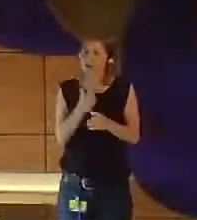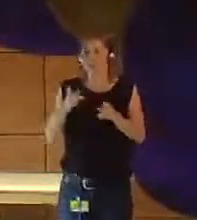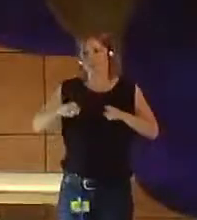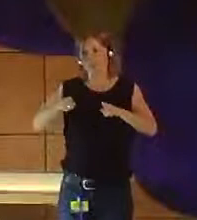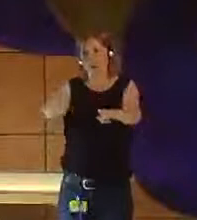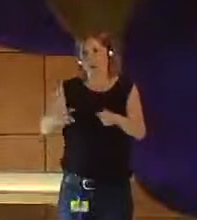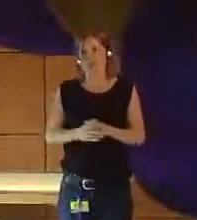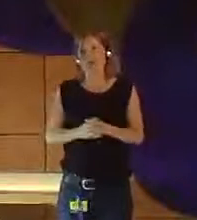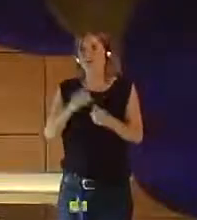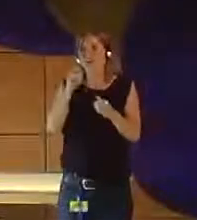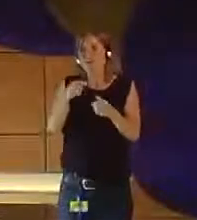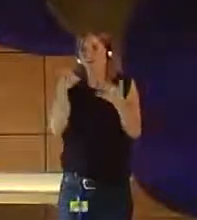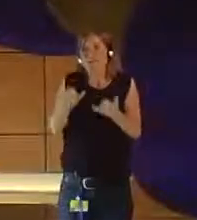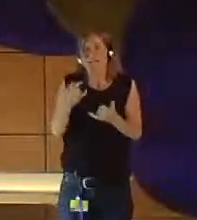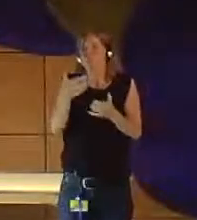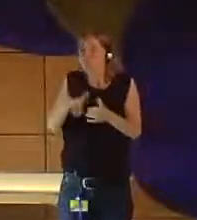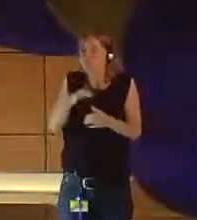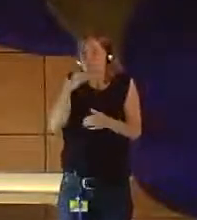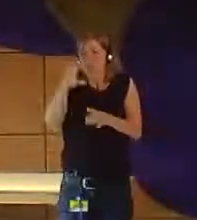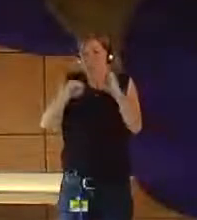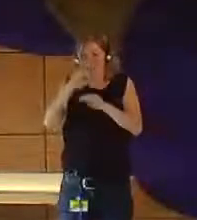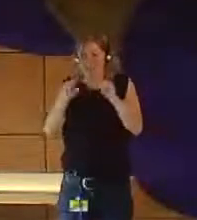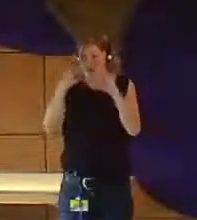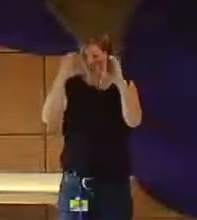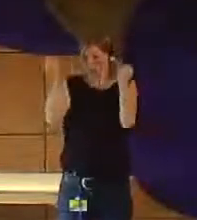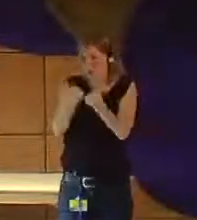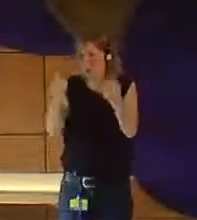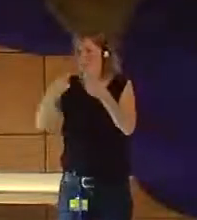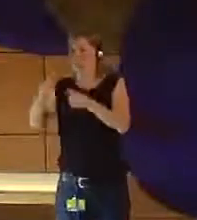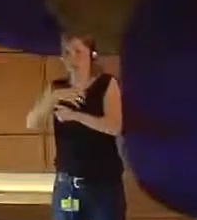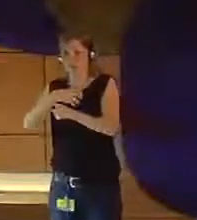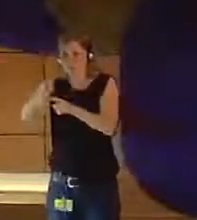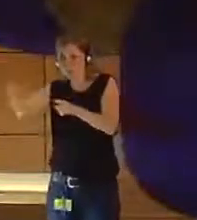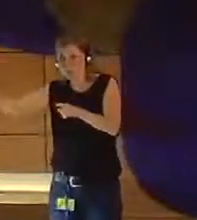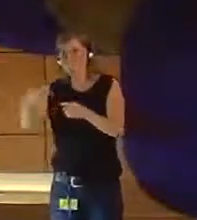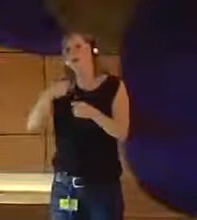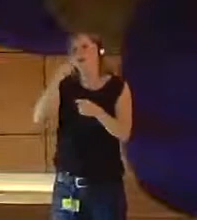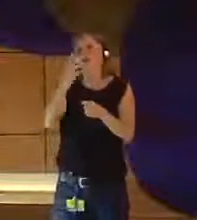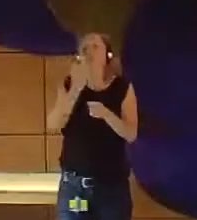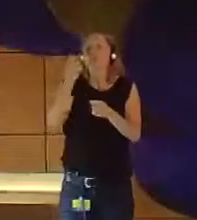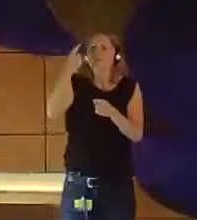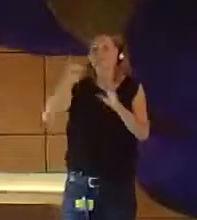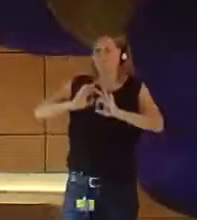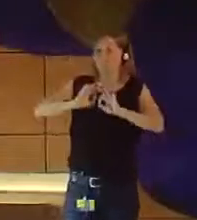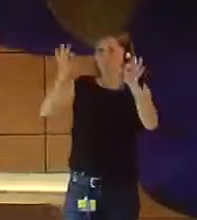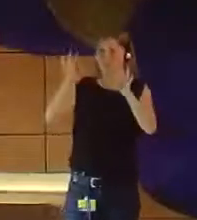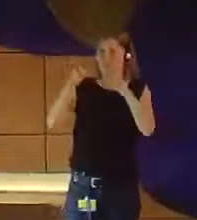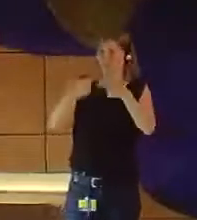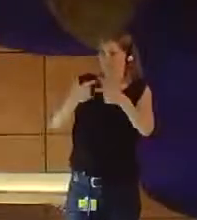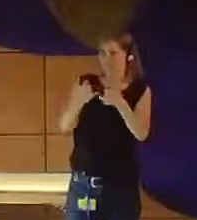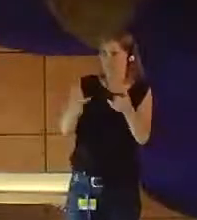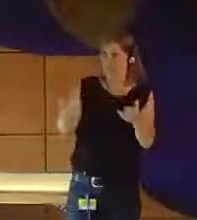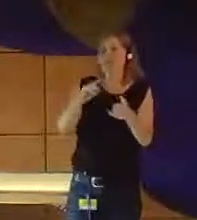conditions. So when you want to know what the best way to do things is, you see what nature does, and then you replicate it on the basis that